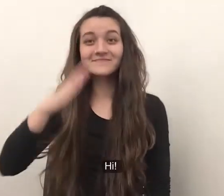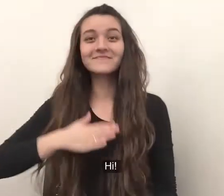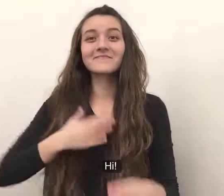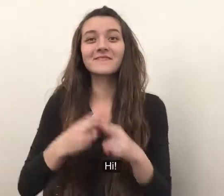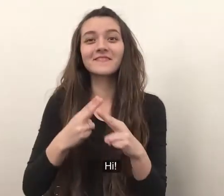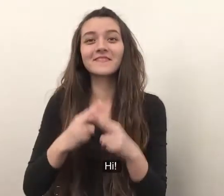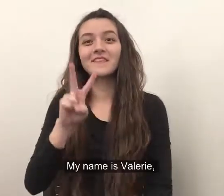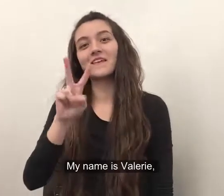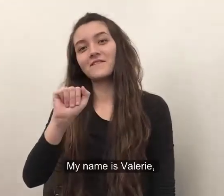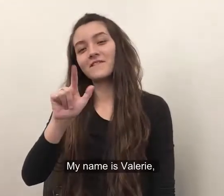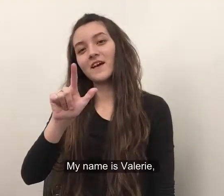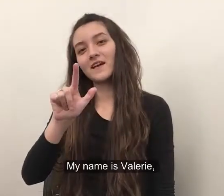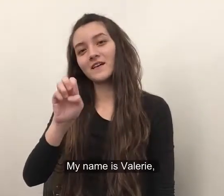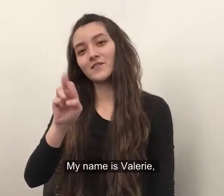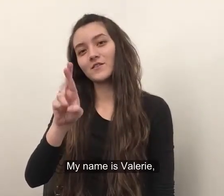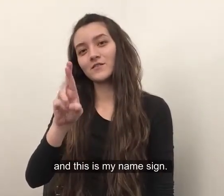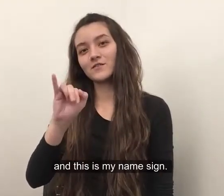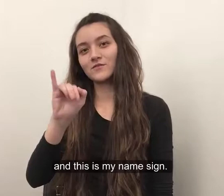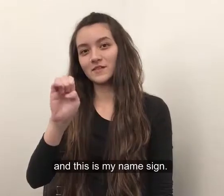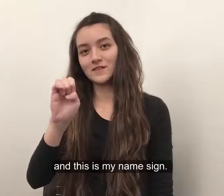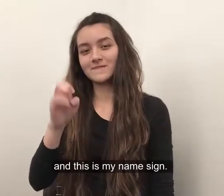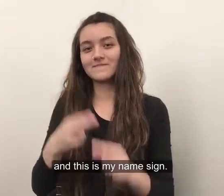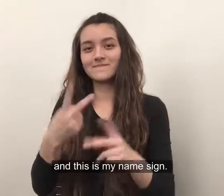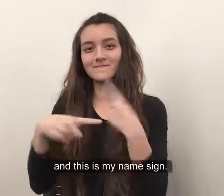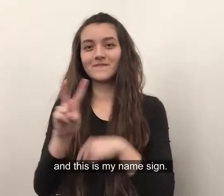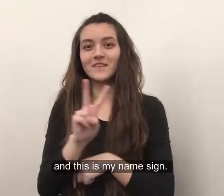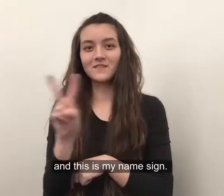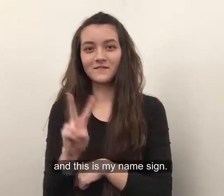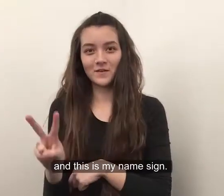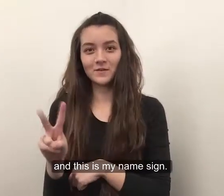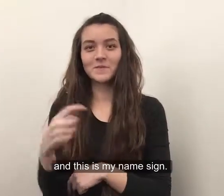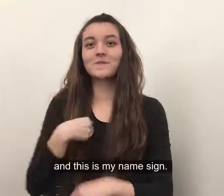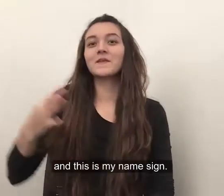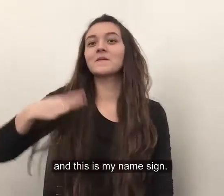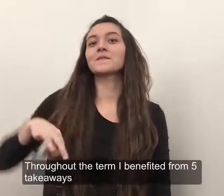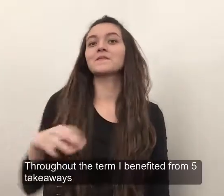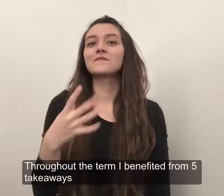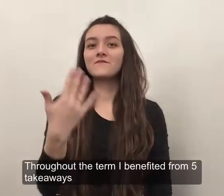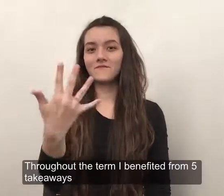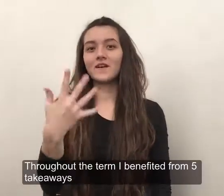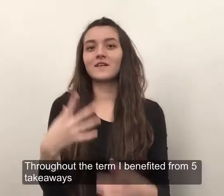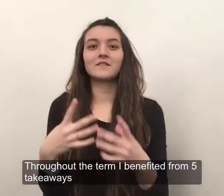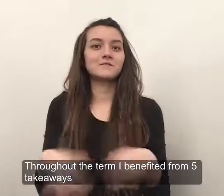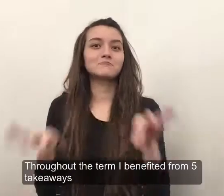Hi, my name is Valerie, and this is my name sign. Throughout the term, I benefited from